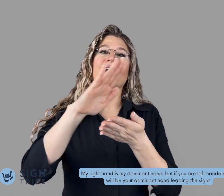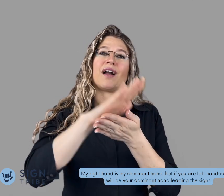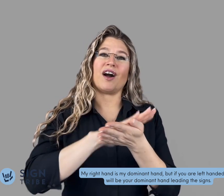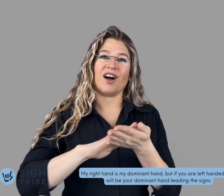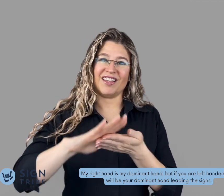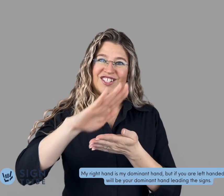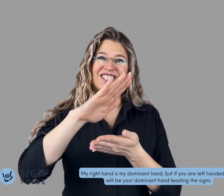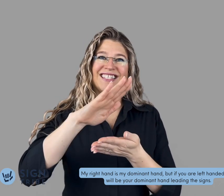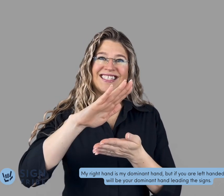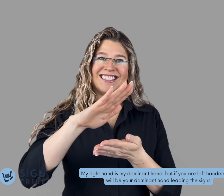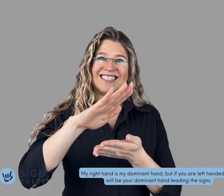College.